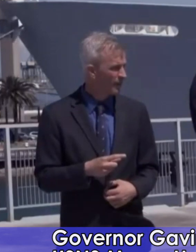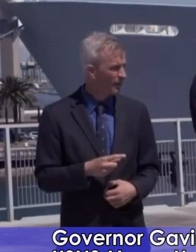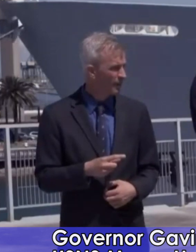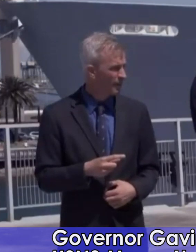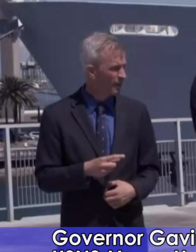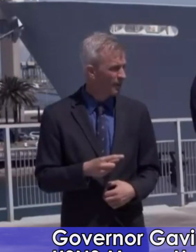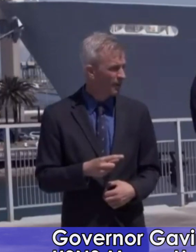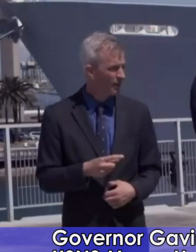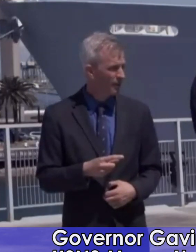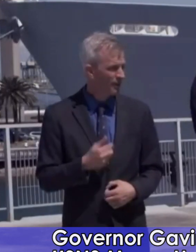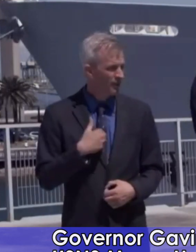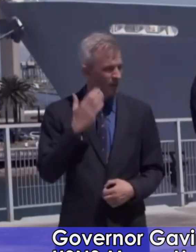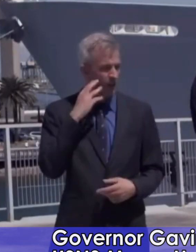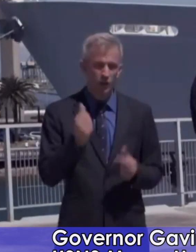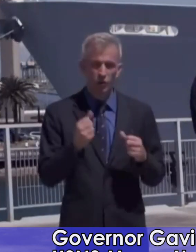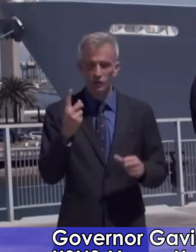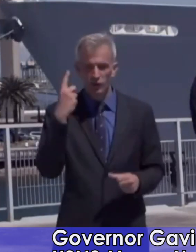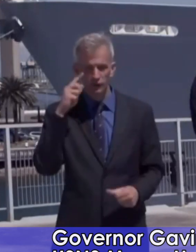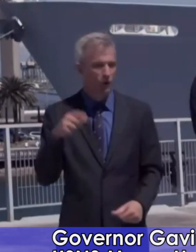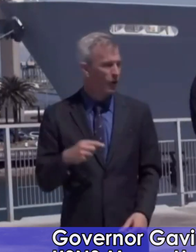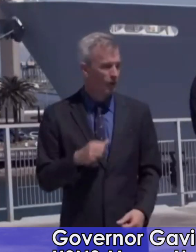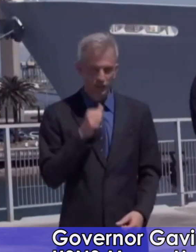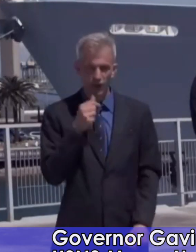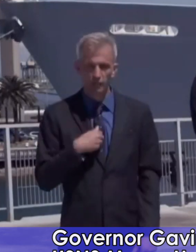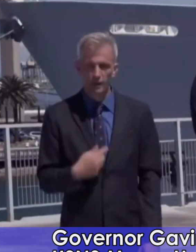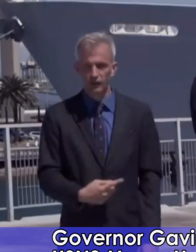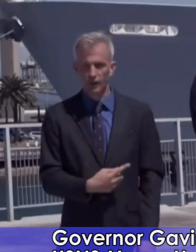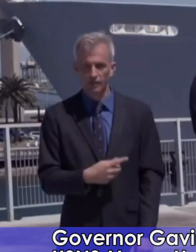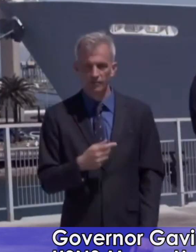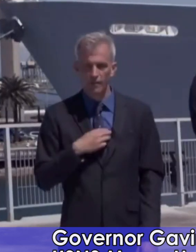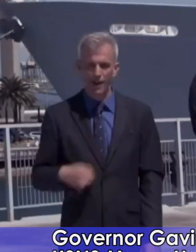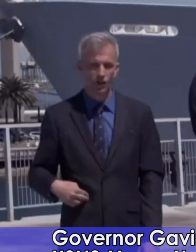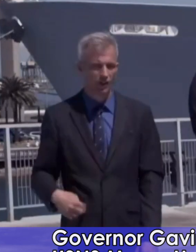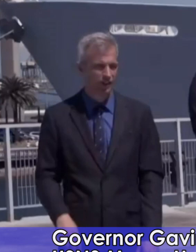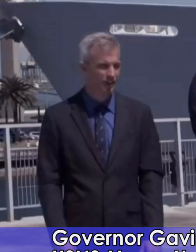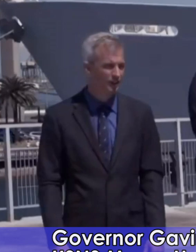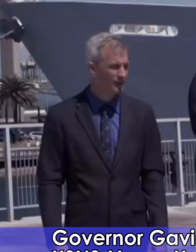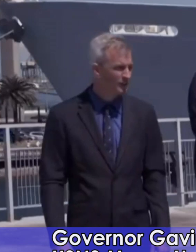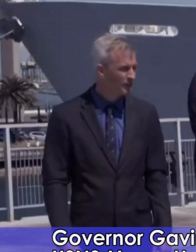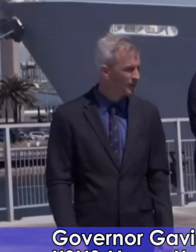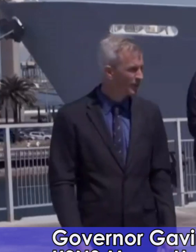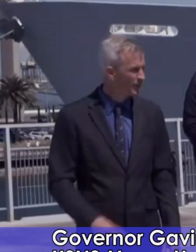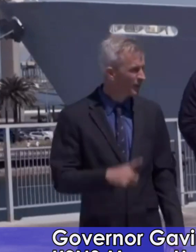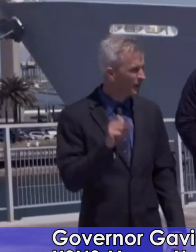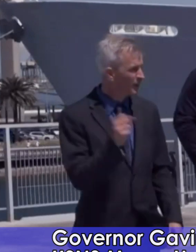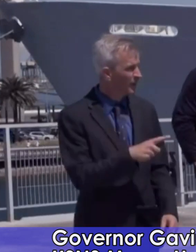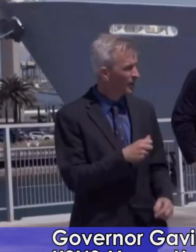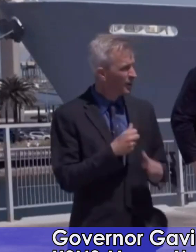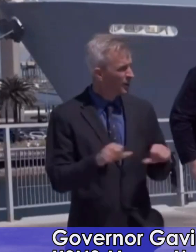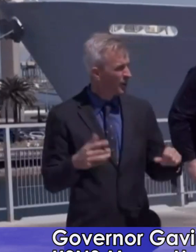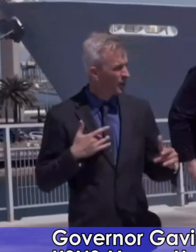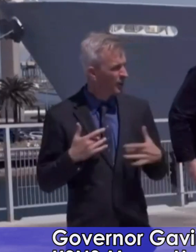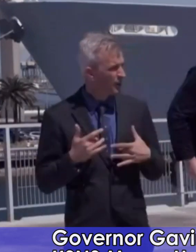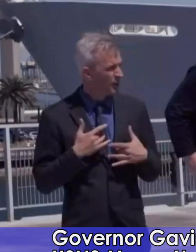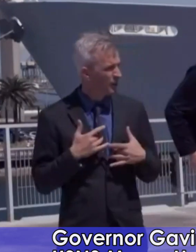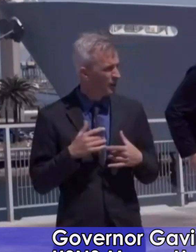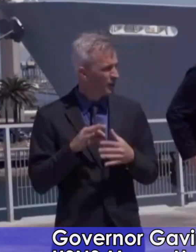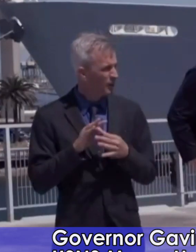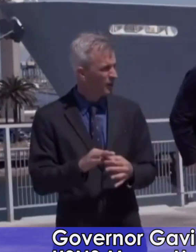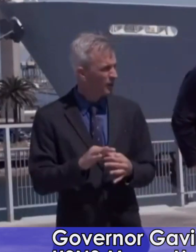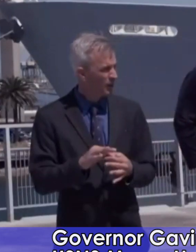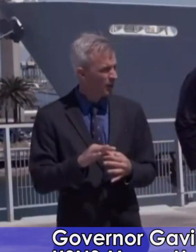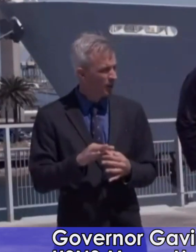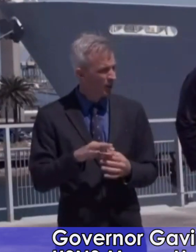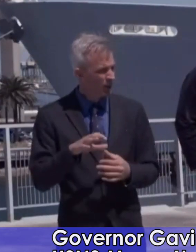I know which one it's for. It's the mayor. You sure? Okay. Are there any concerns in terms of supplies and the